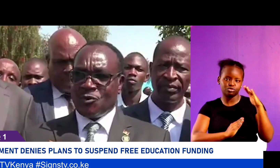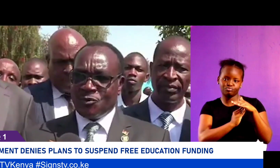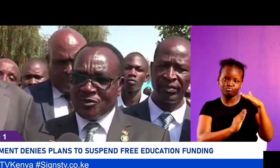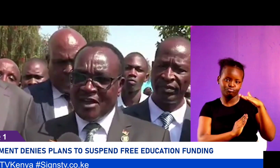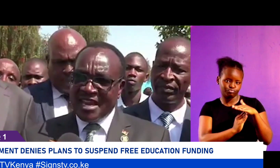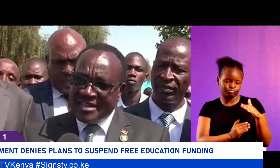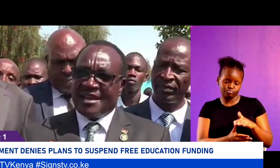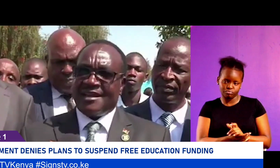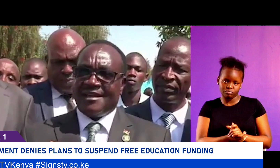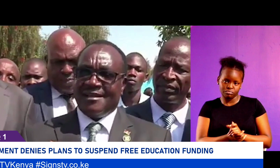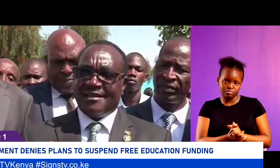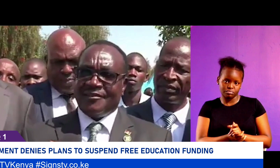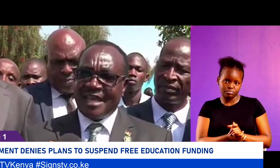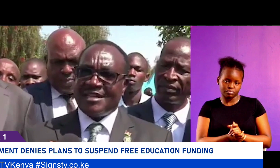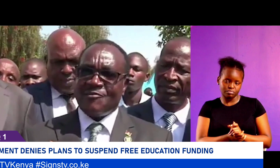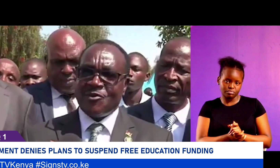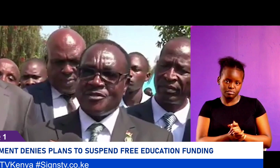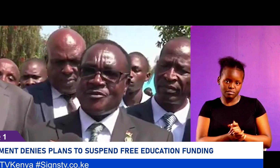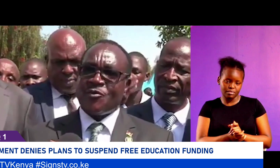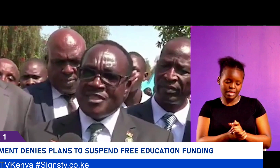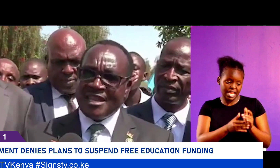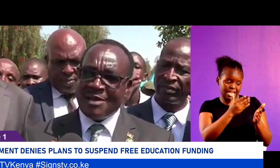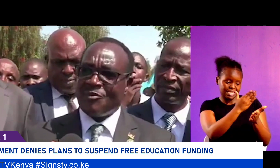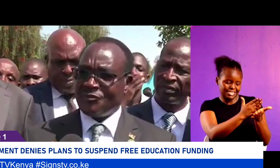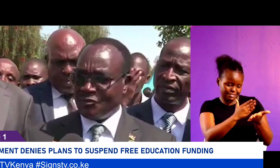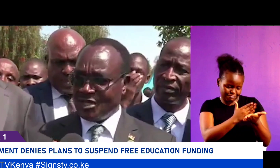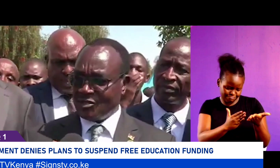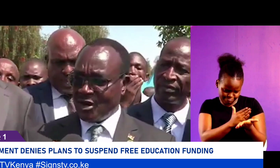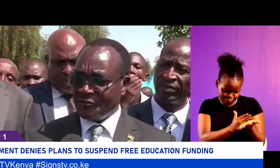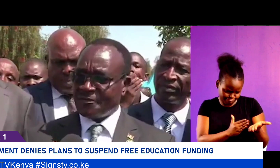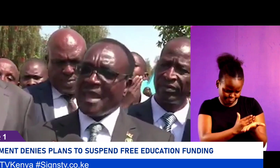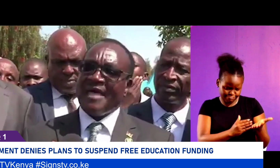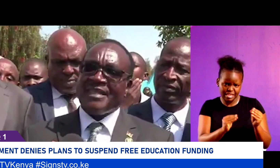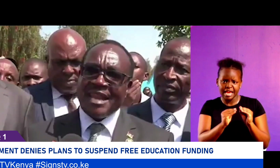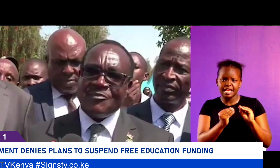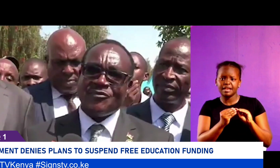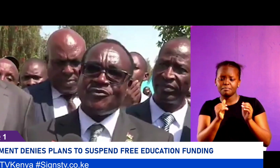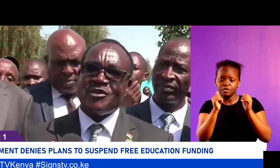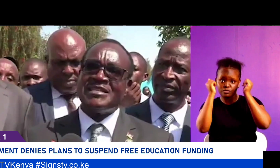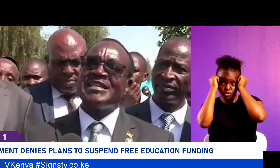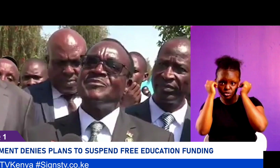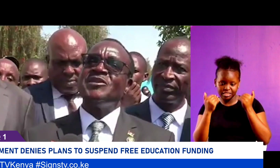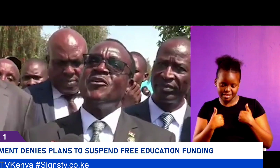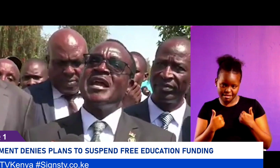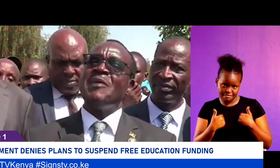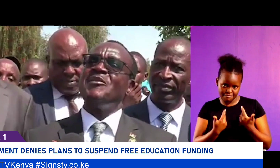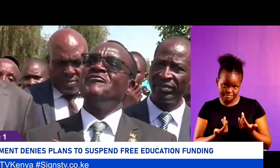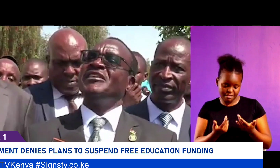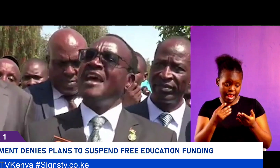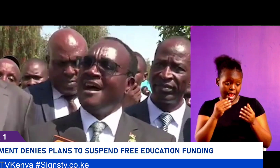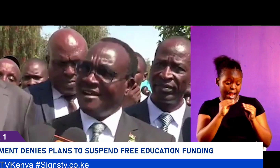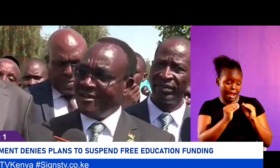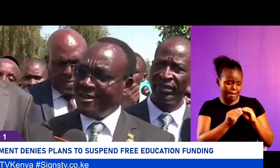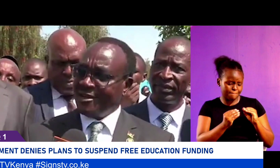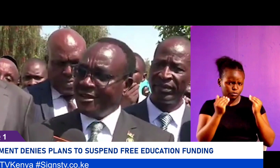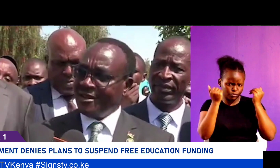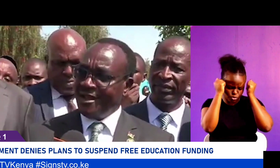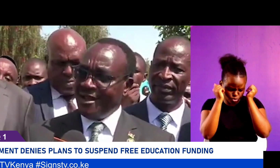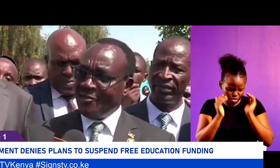You divide that amount with the number of students you have. And the number of students has been going up every year. Yeah, but